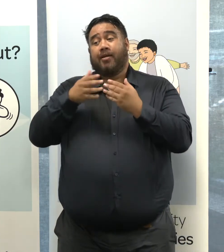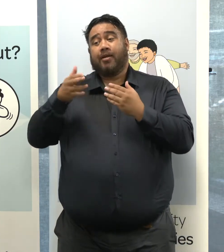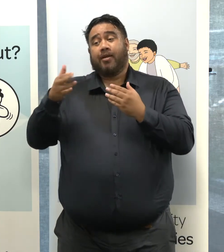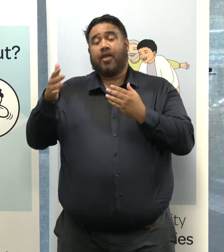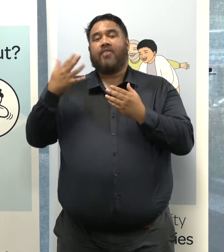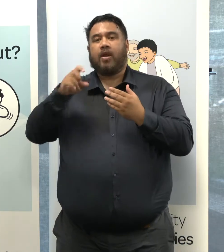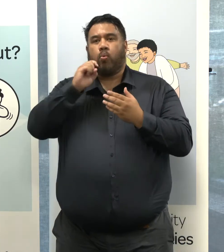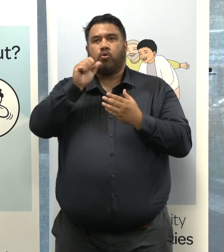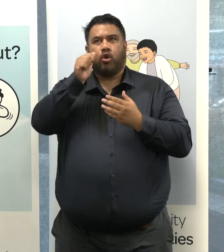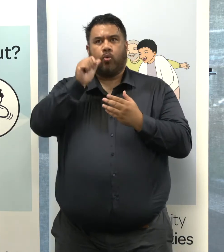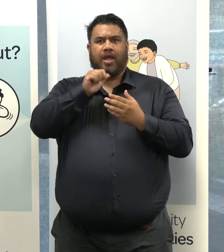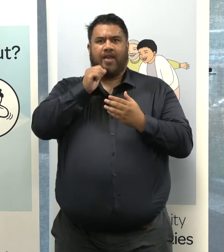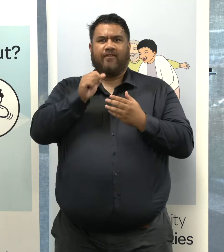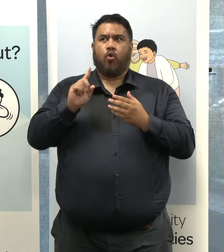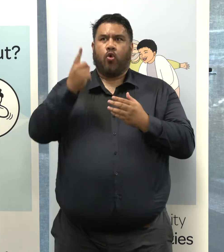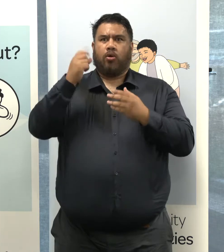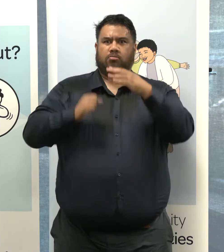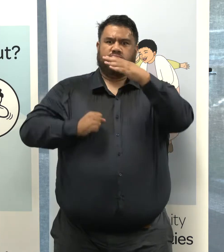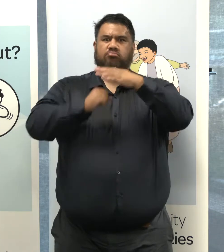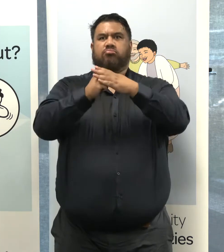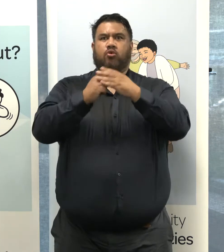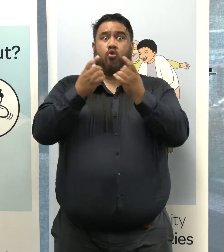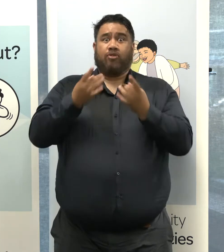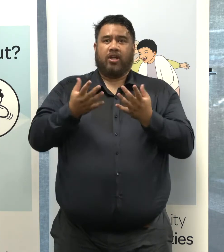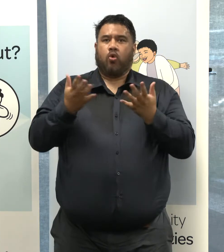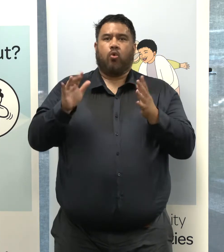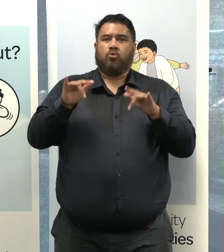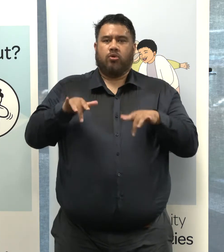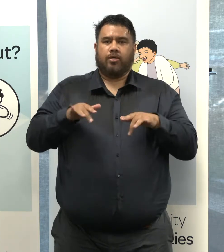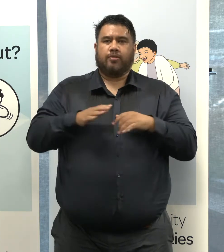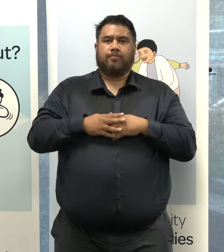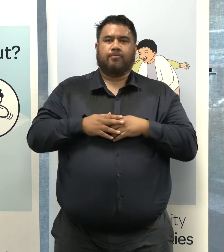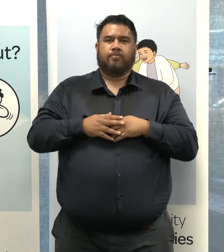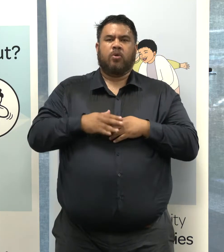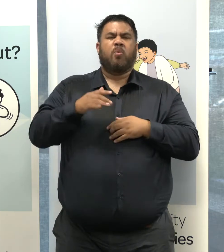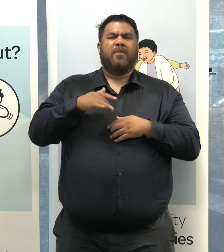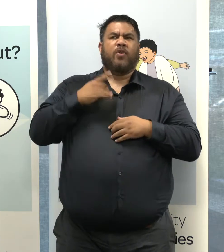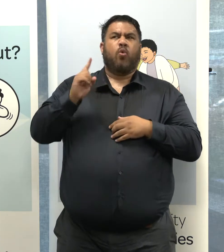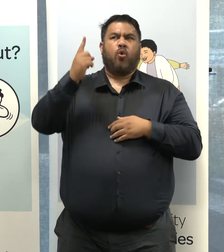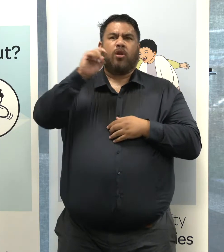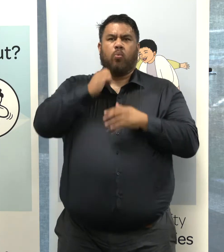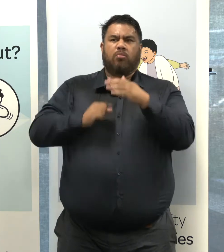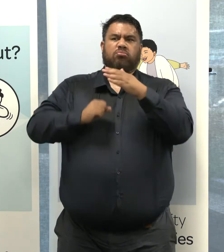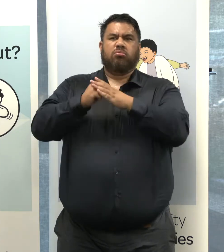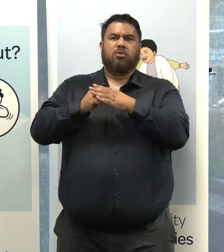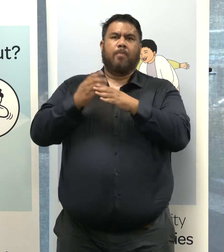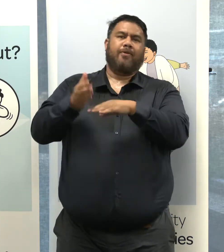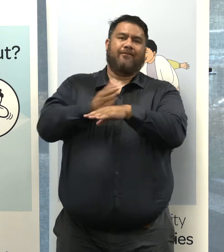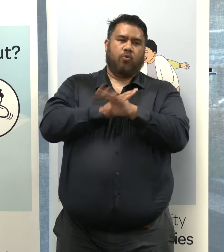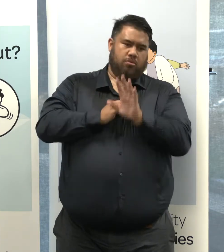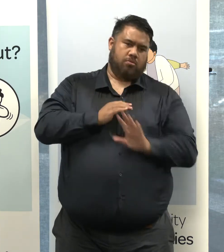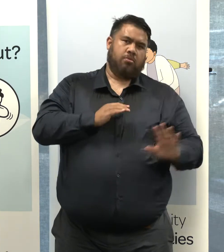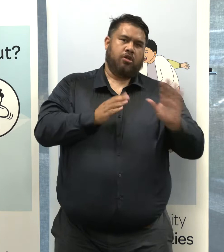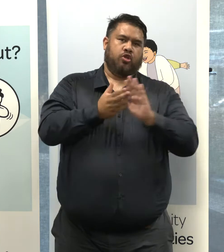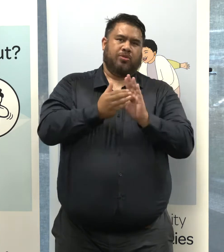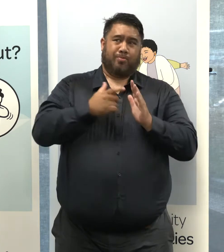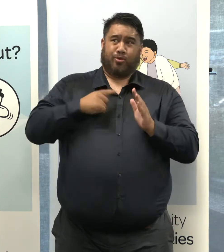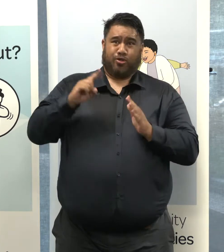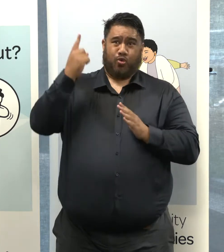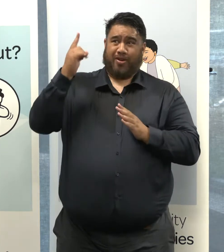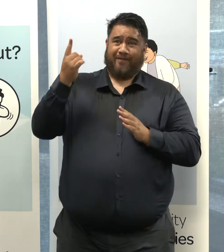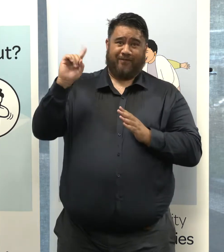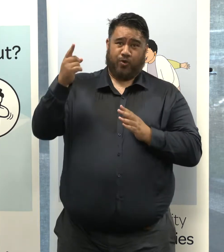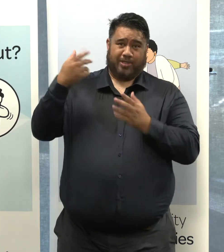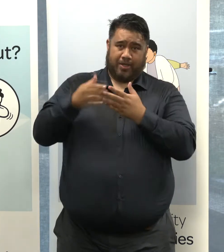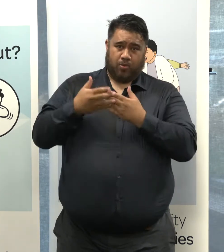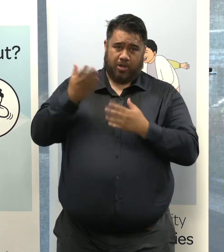have peaked in Auckland, and we would expect them to peak in Auckland earlier than the rest of the country, because that's where the outbreak really took off first.